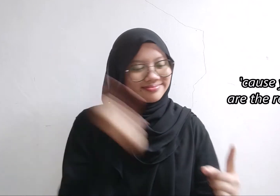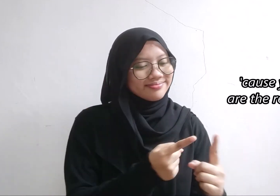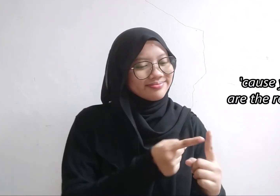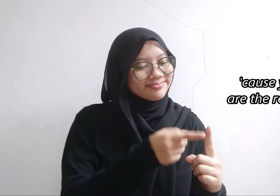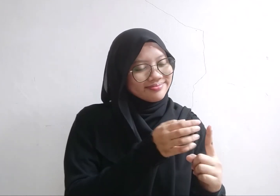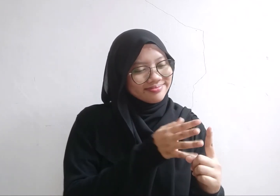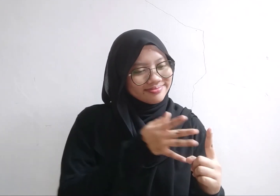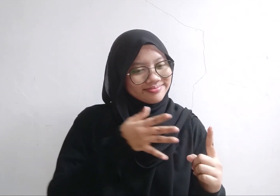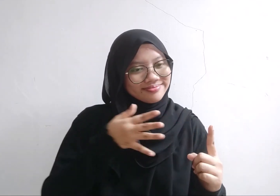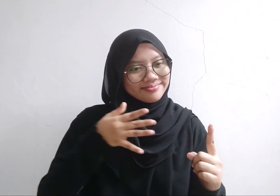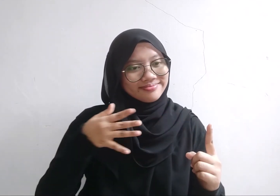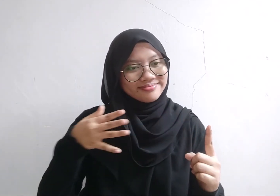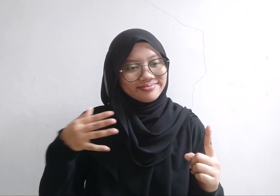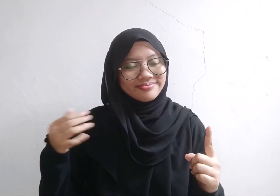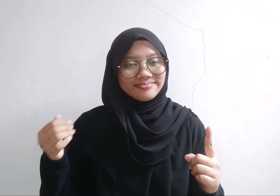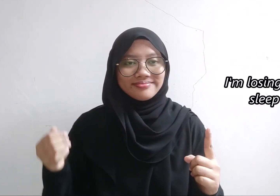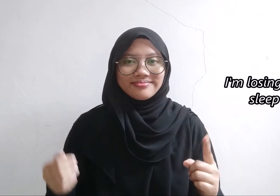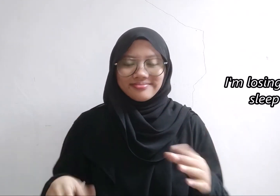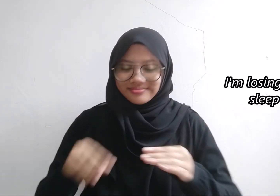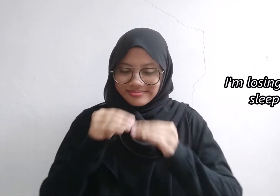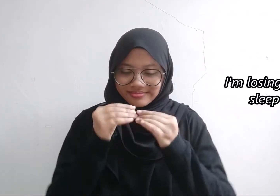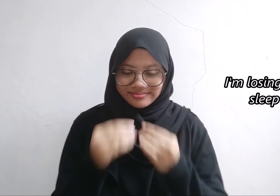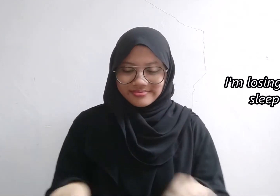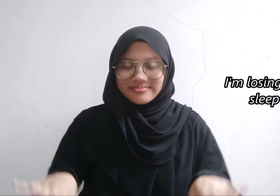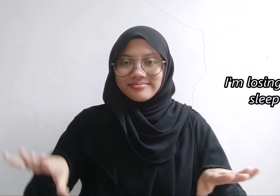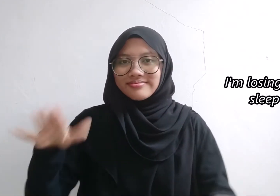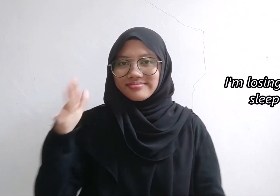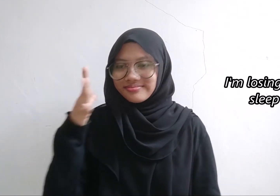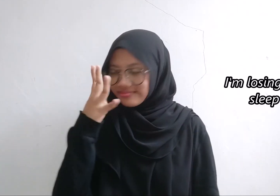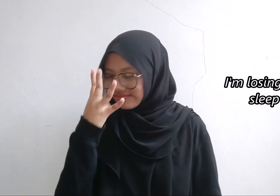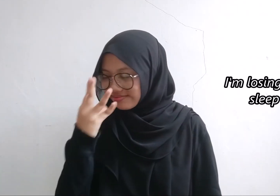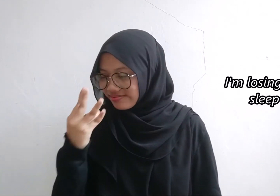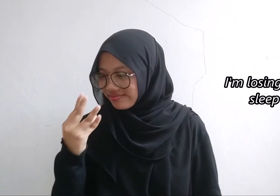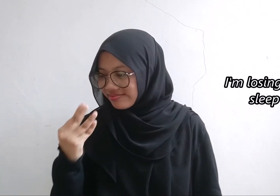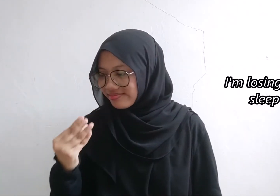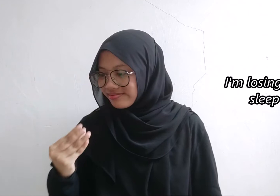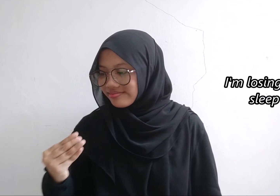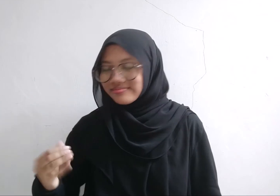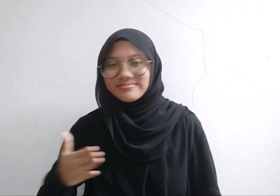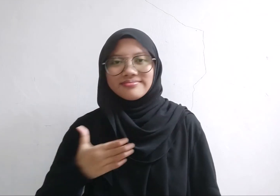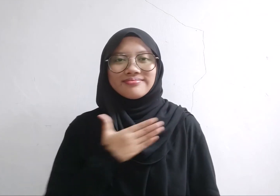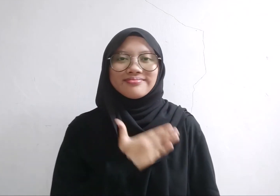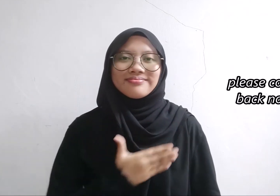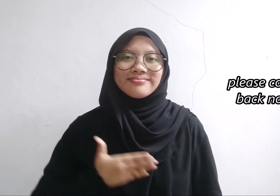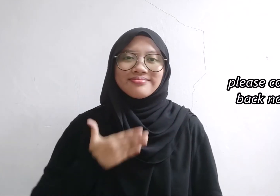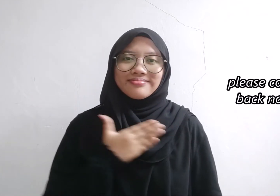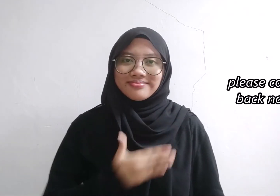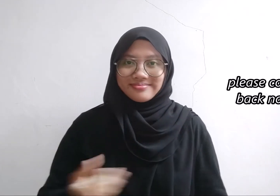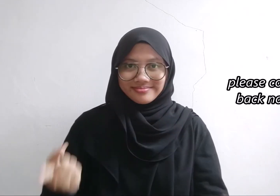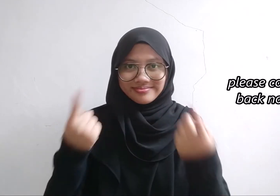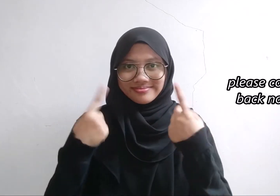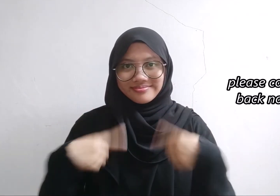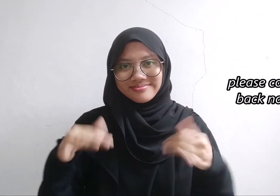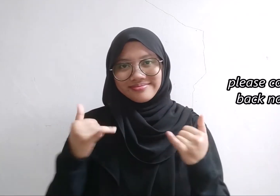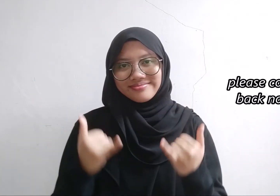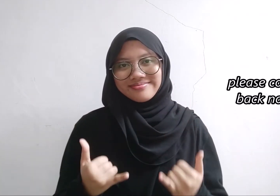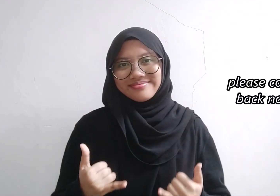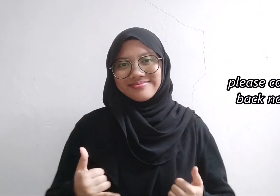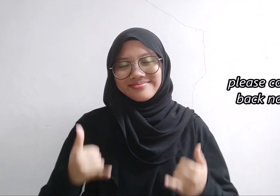I'm losing my sleep Please come back now